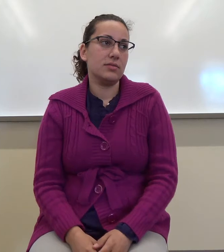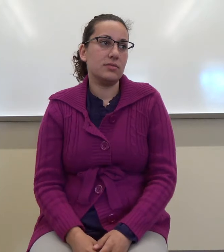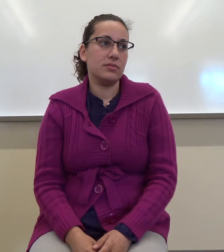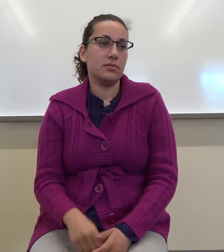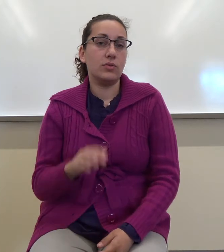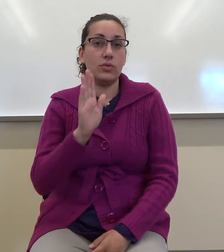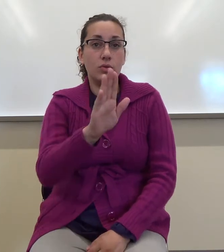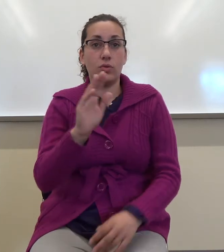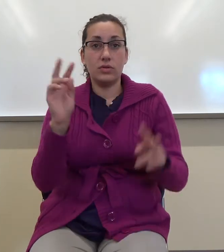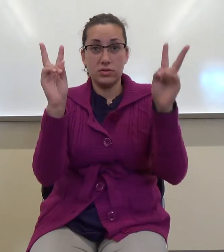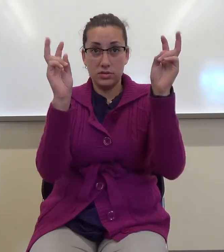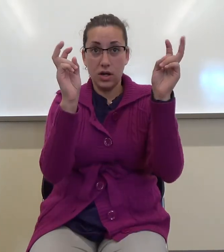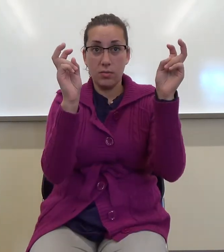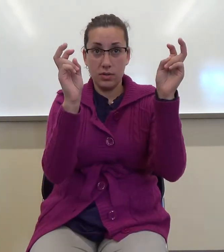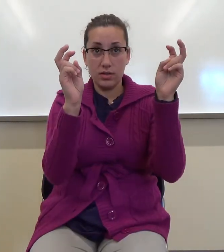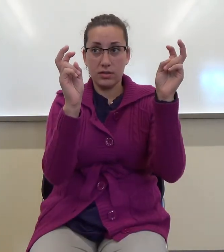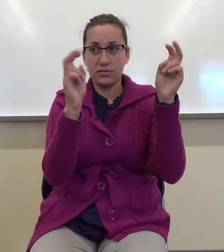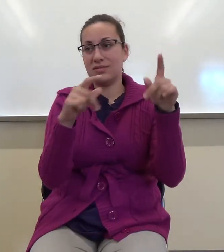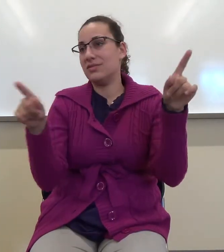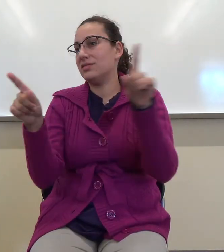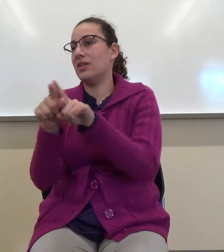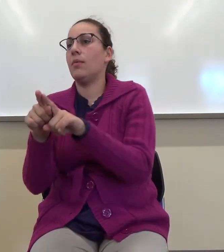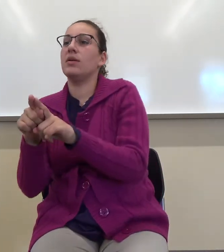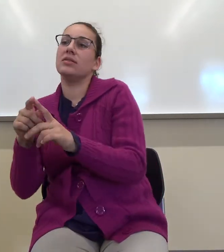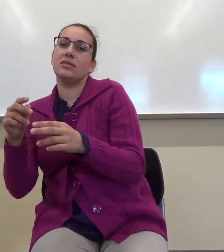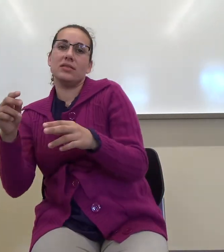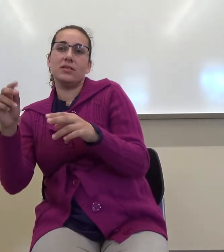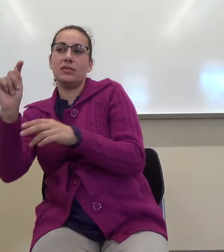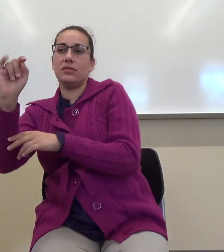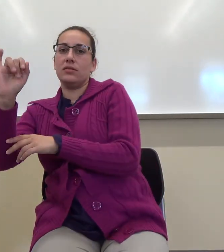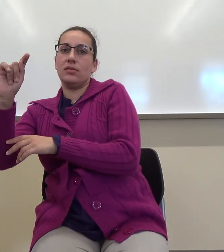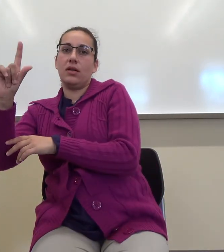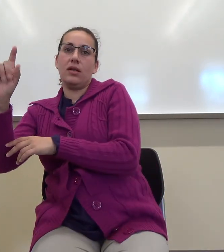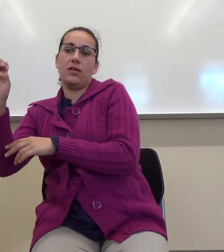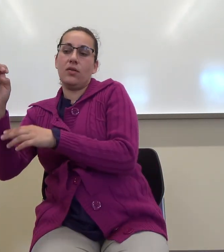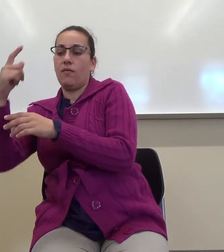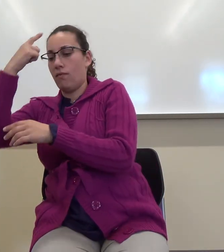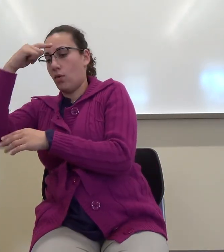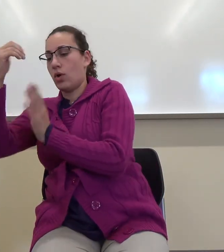been doing it, okay? Then here's something a little bit different.